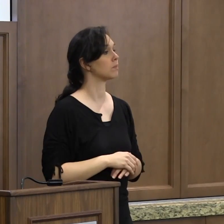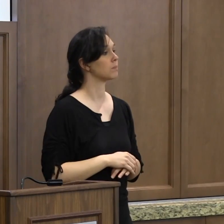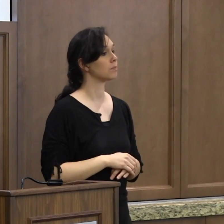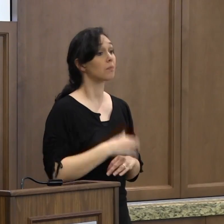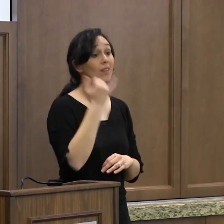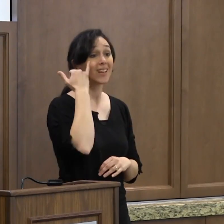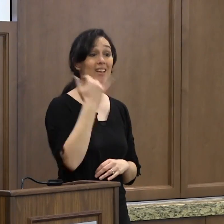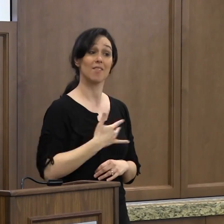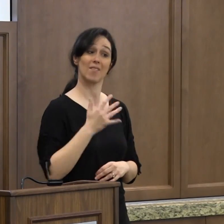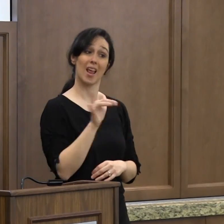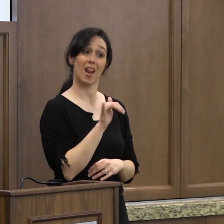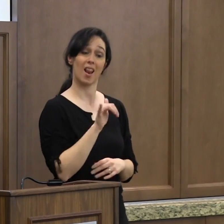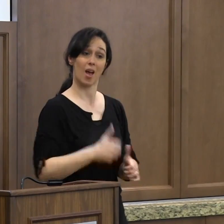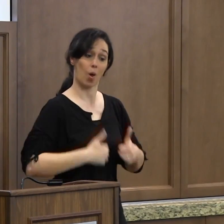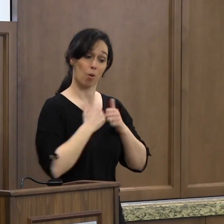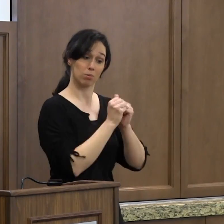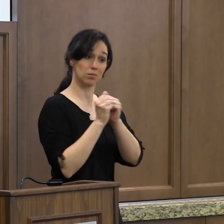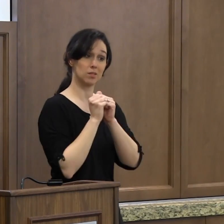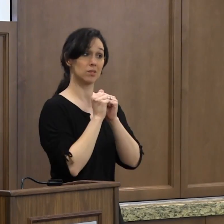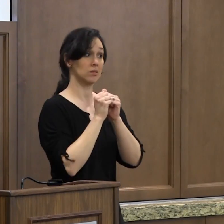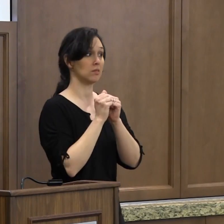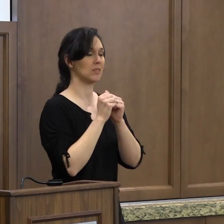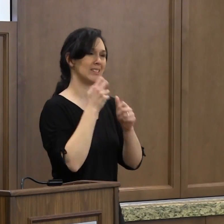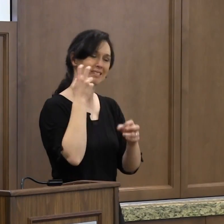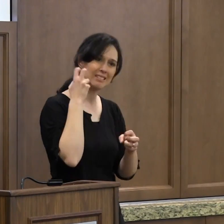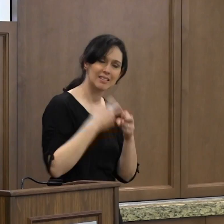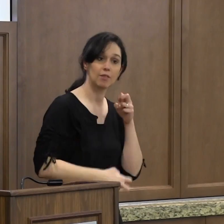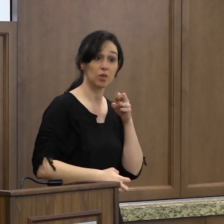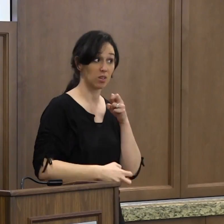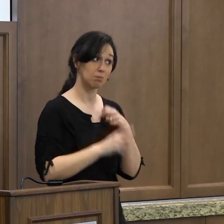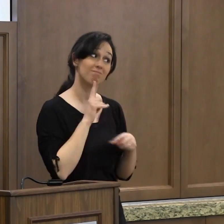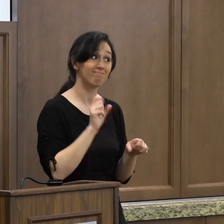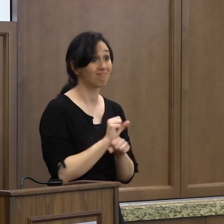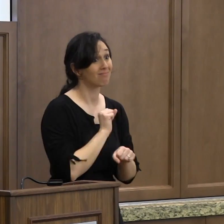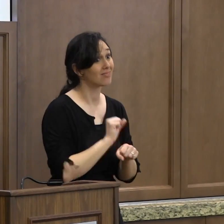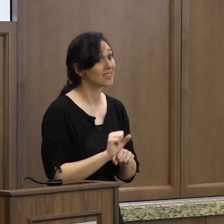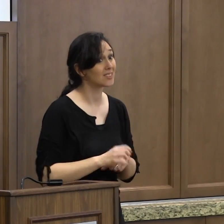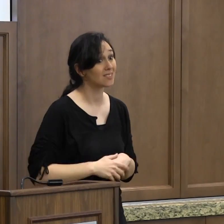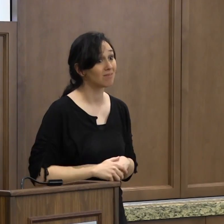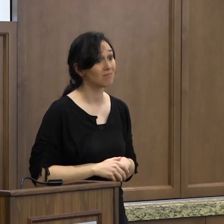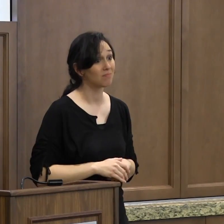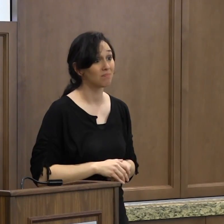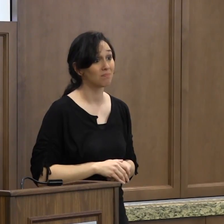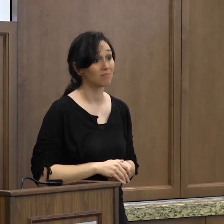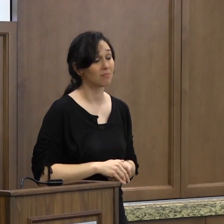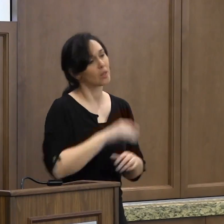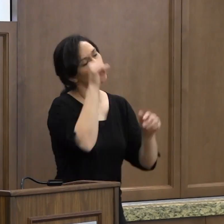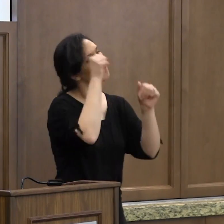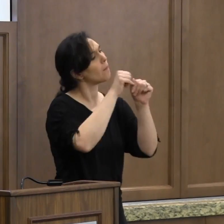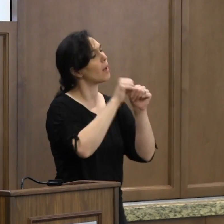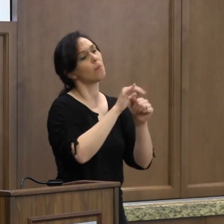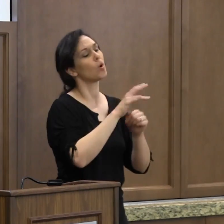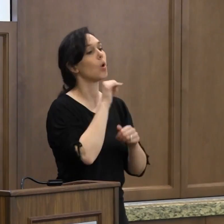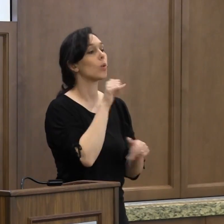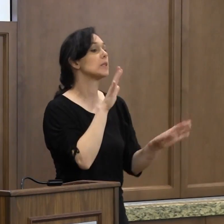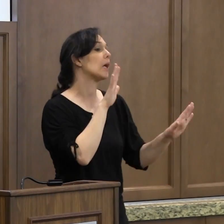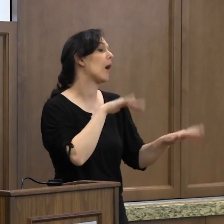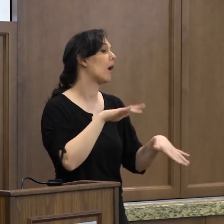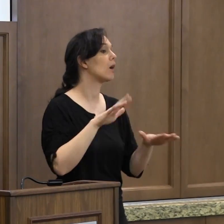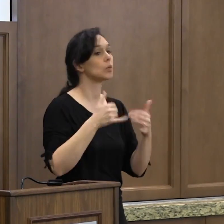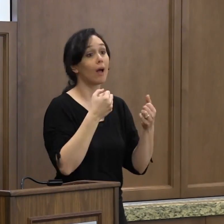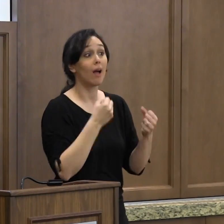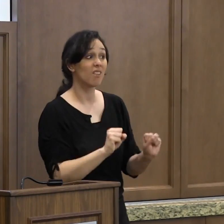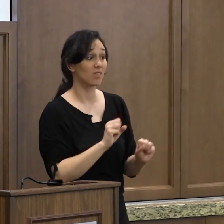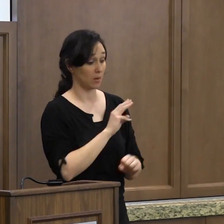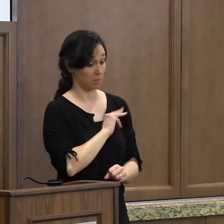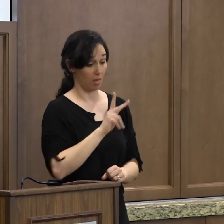And if it feels like coexistence is difficult, that's because it is. Remember, it wasn't a casual effort